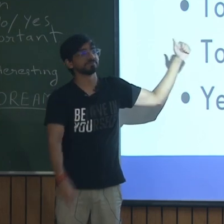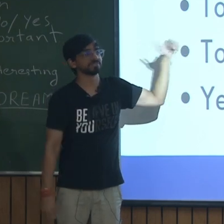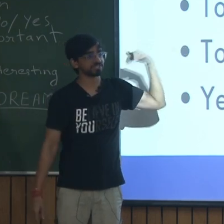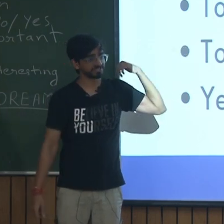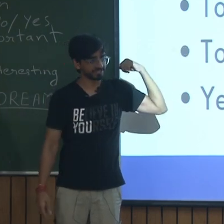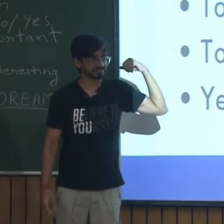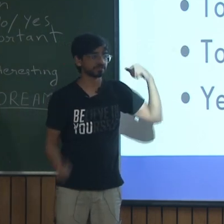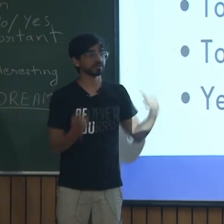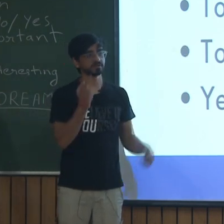Yesterday.